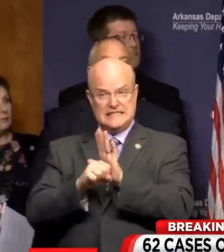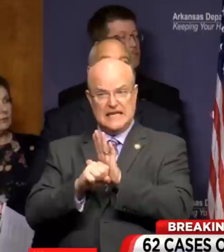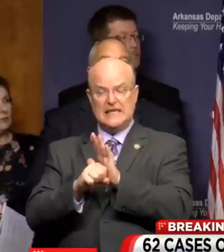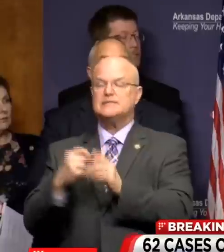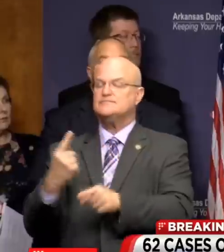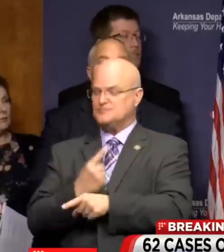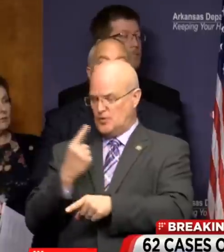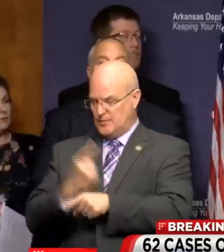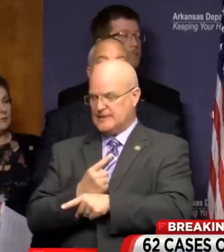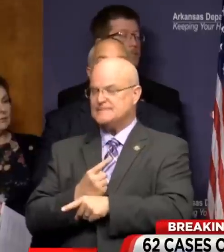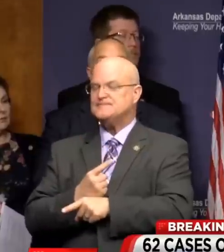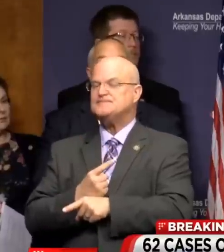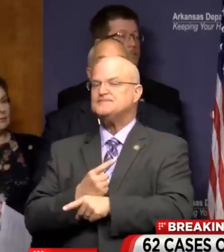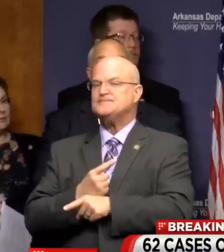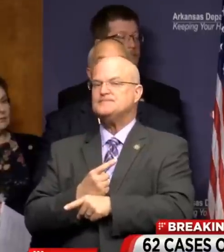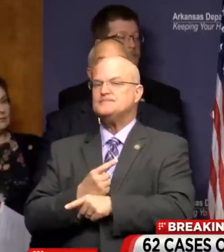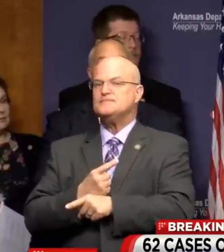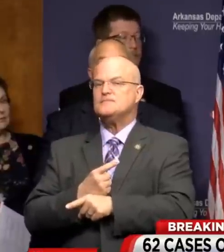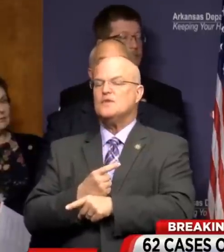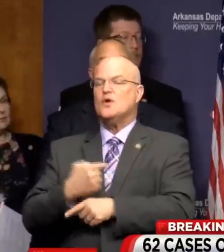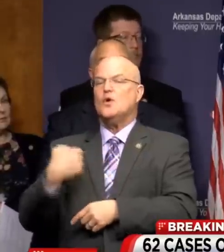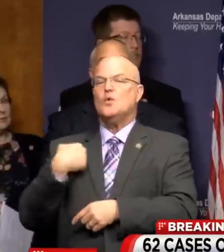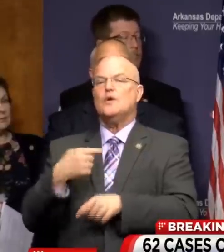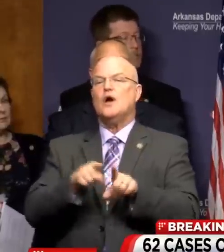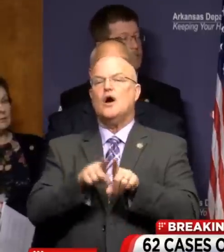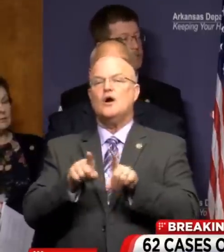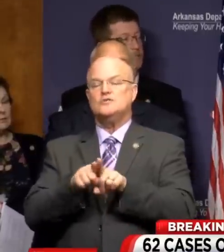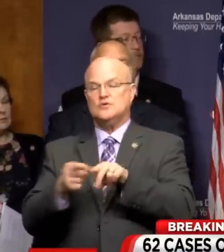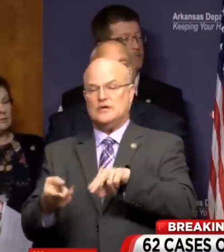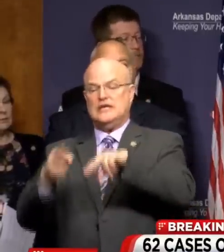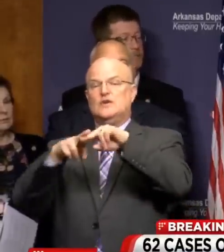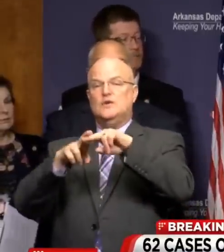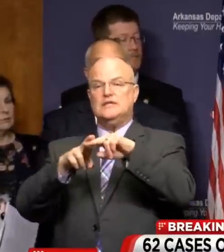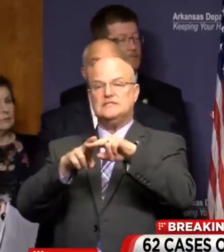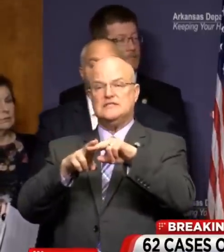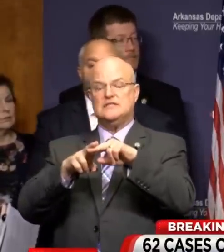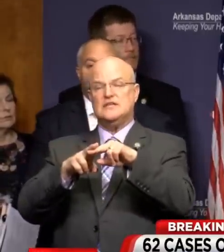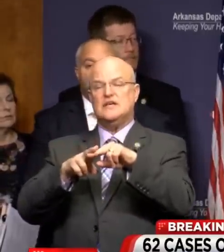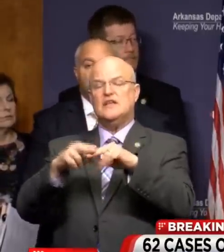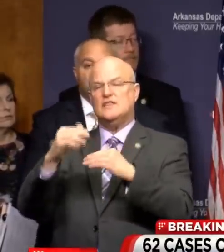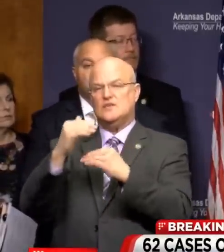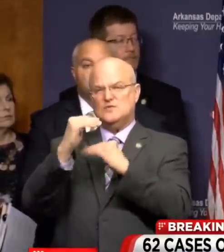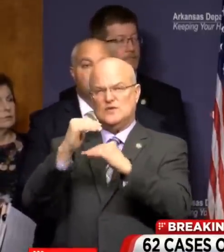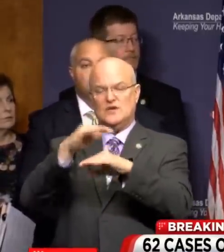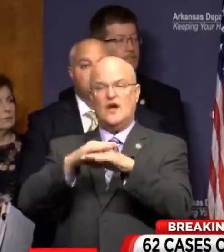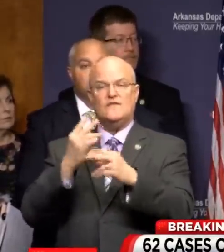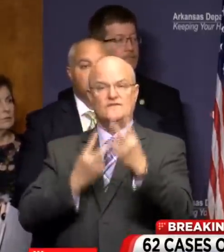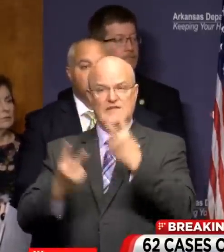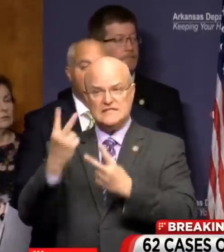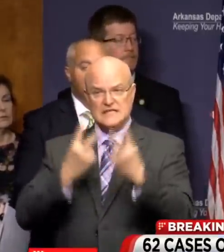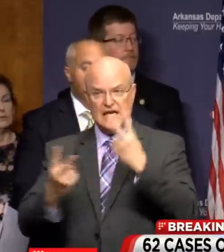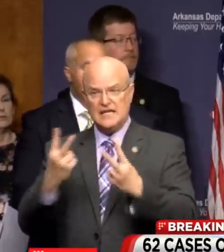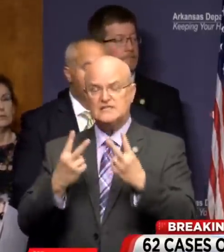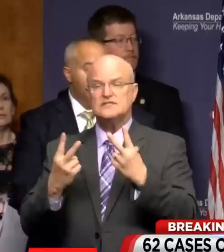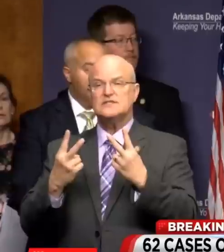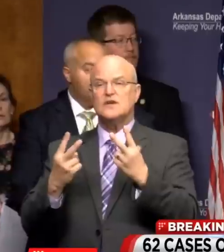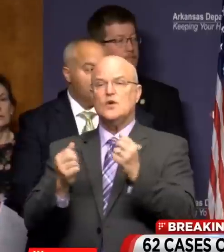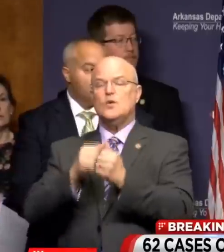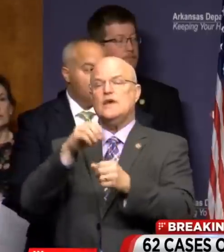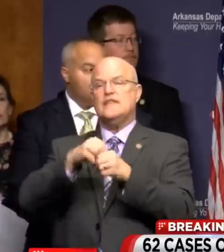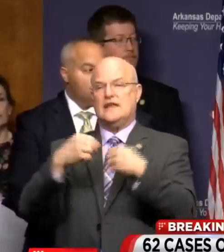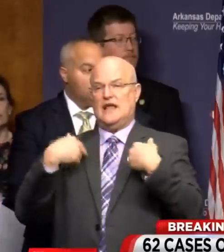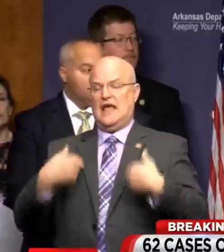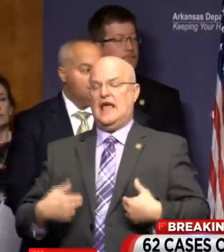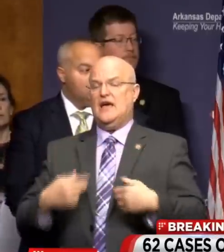very appropriately. We also are increasing the restrictions on visitation and egress within